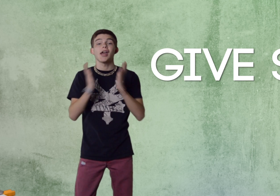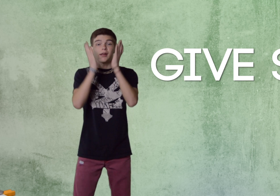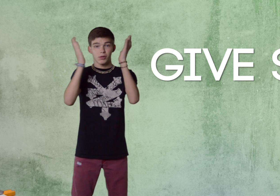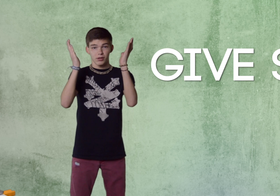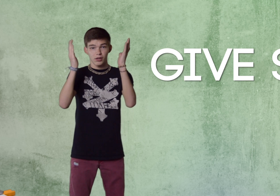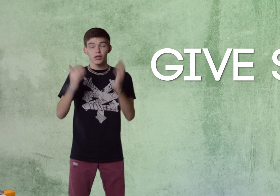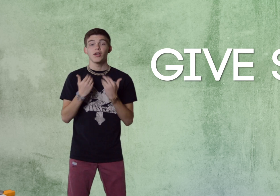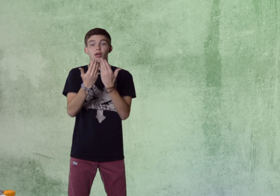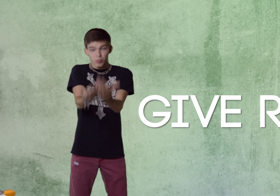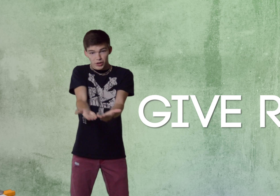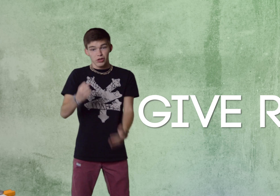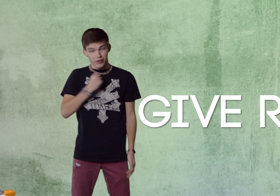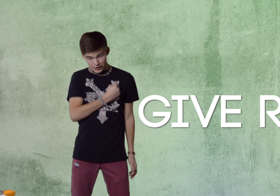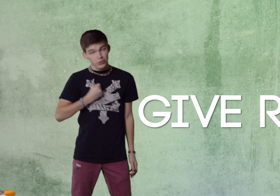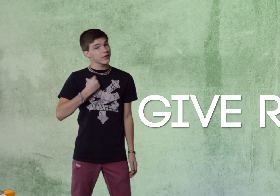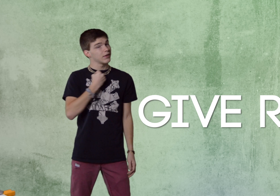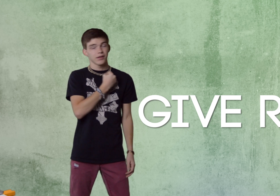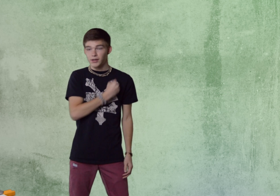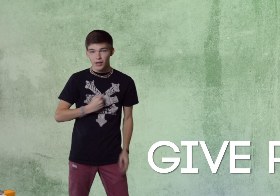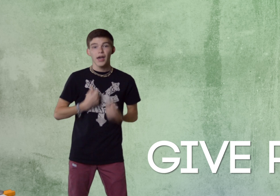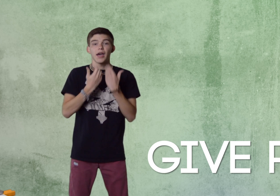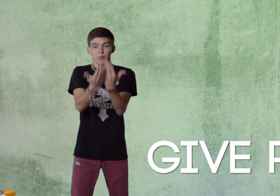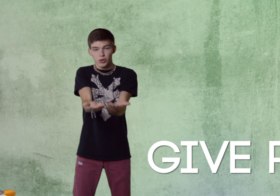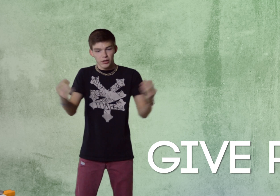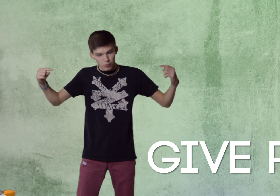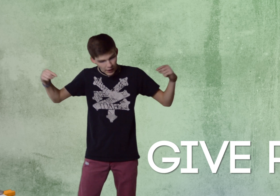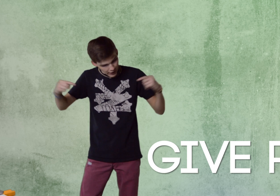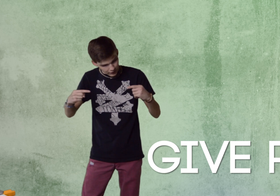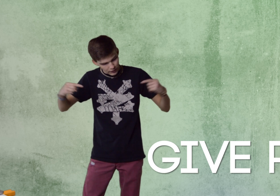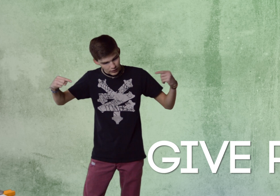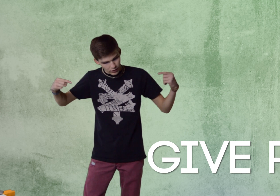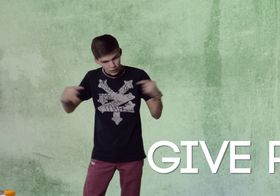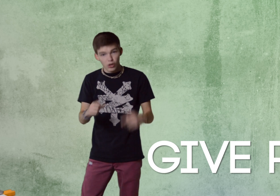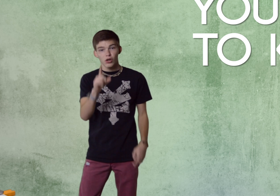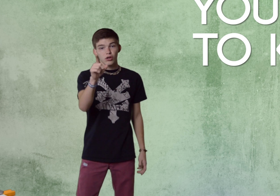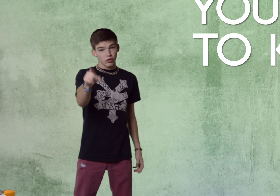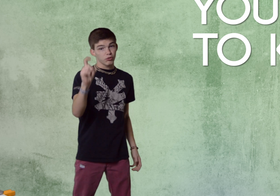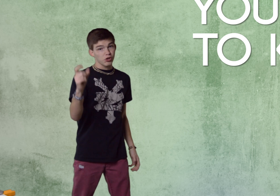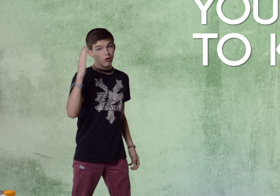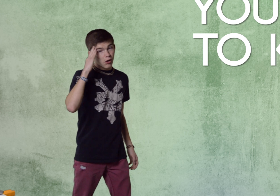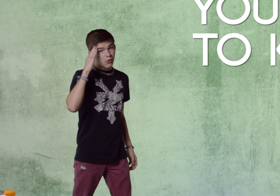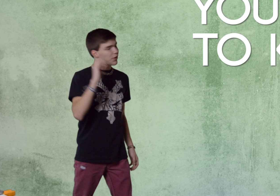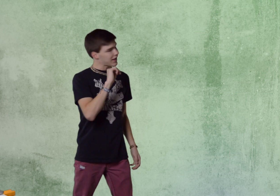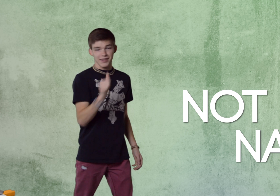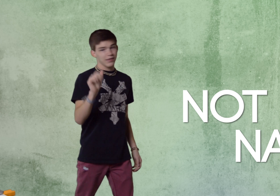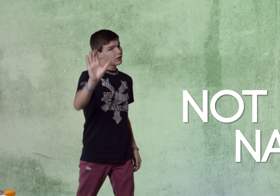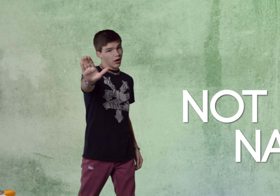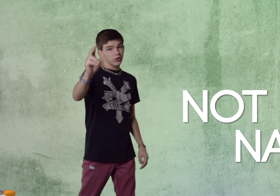shame, bring your guilt, and bring your pain. Don't you know that's not your